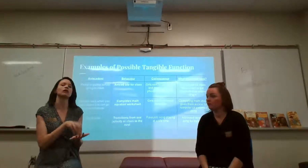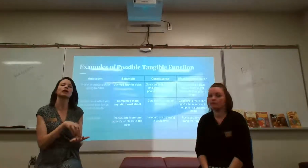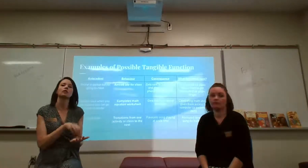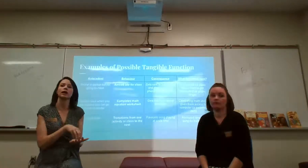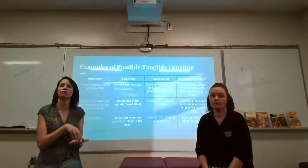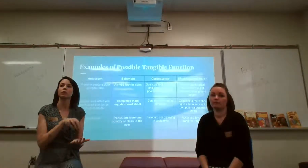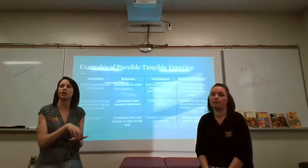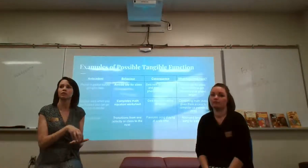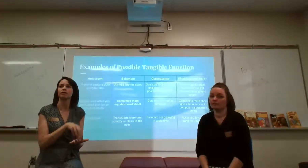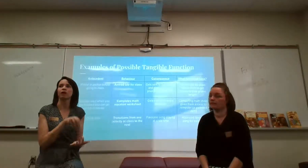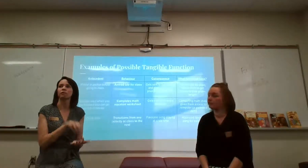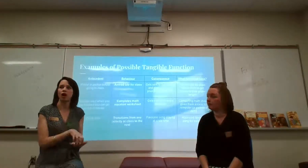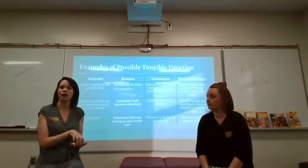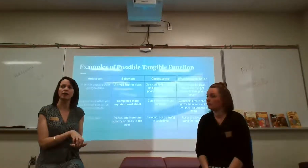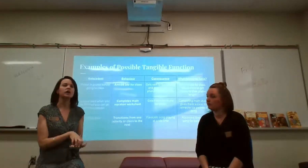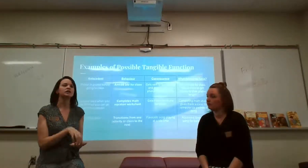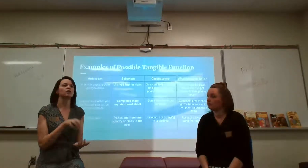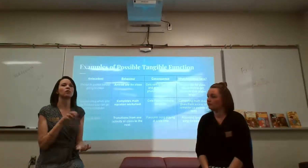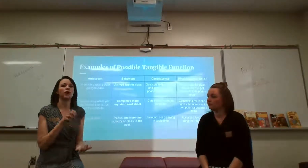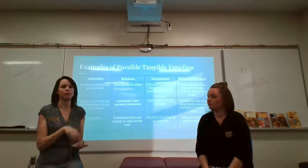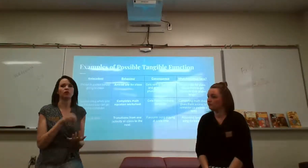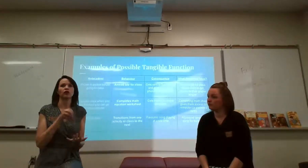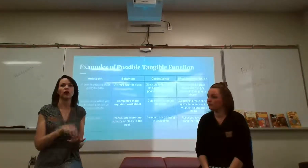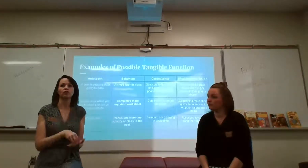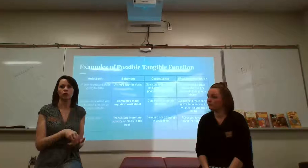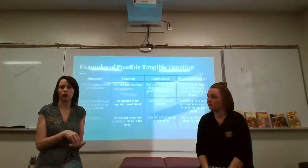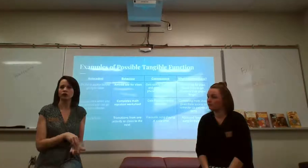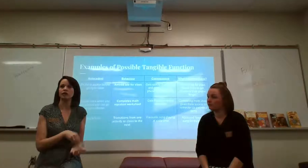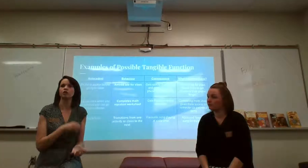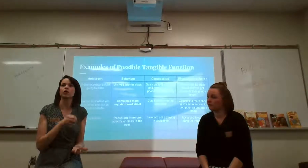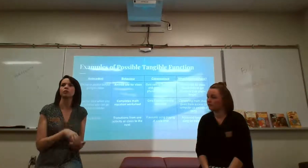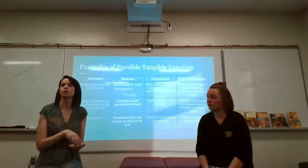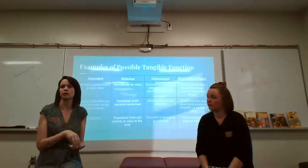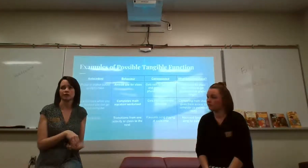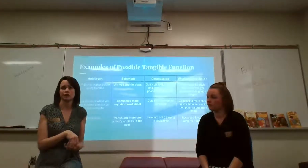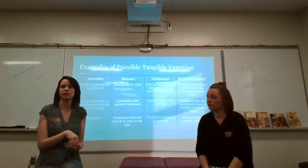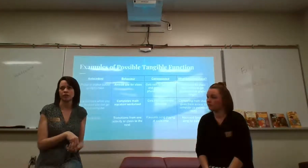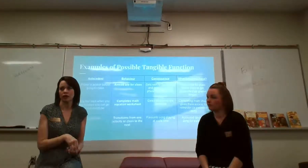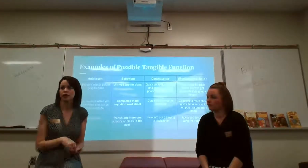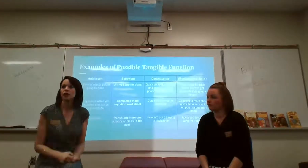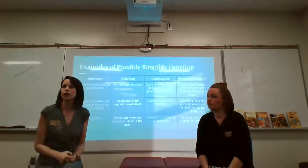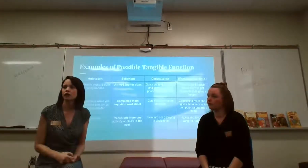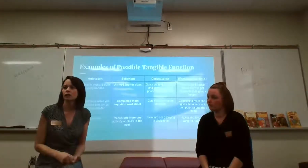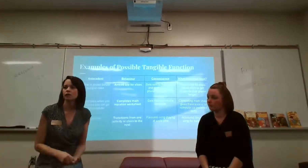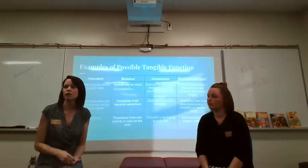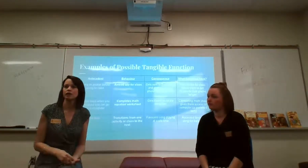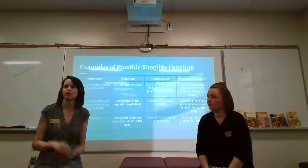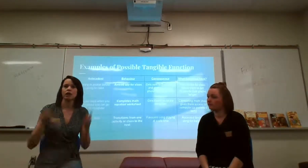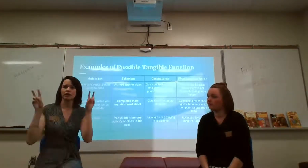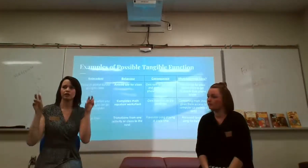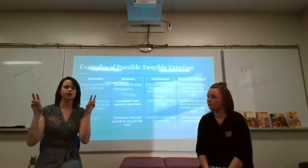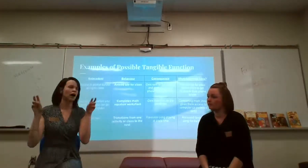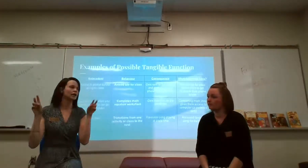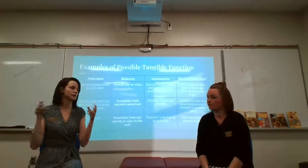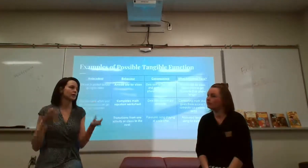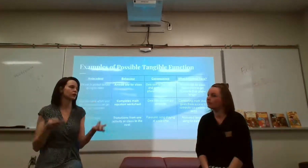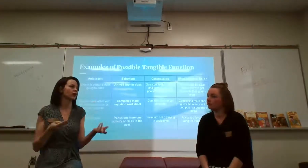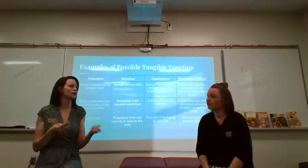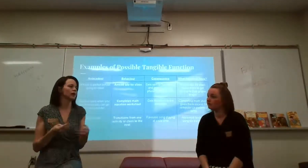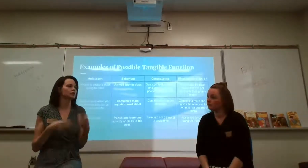have a way to request what they want. So I'll bop you over the head for it because then you'll probably give me stuff. You know what I mean? Because you're trying to distract me. And a lot of times